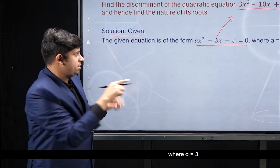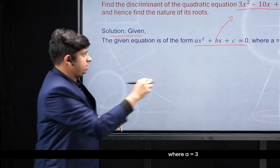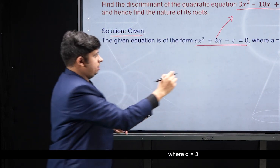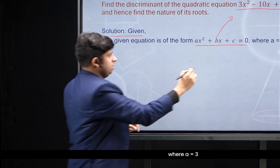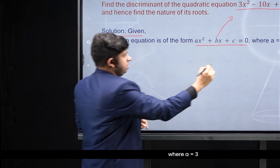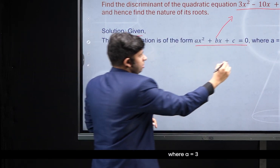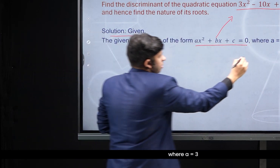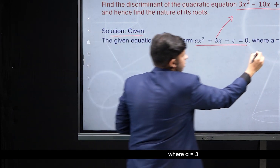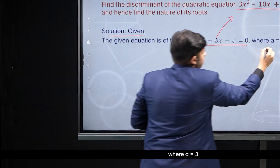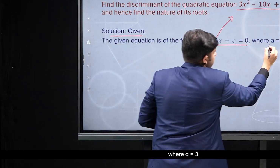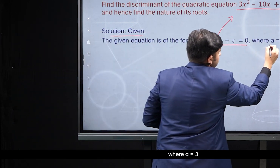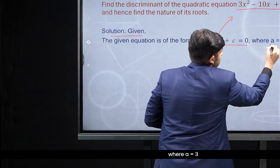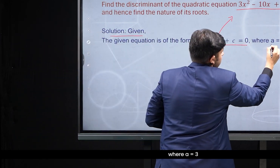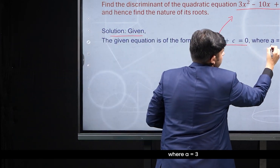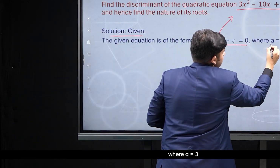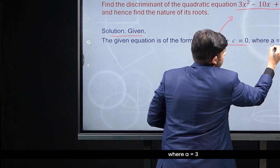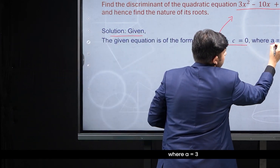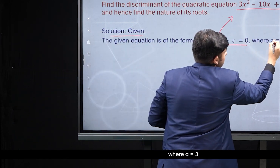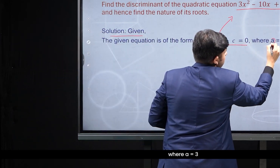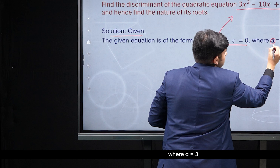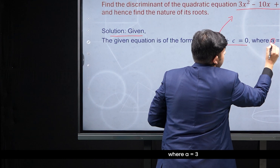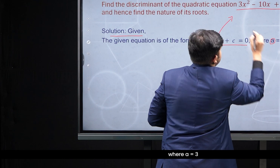Where a equal to 3,